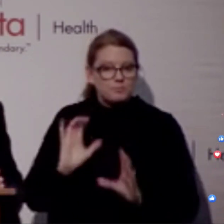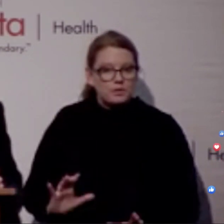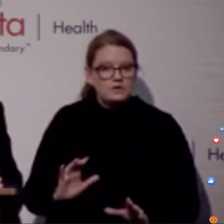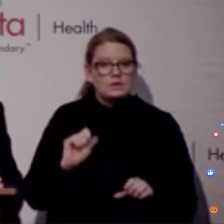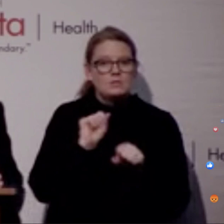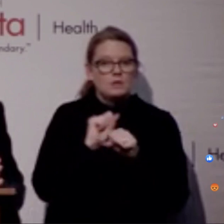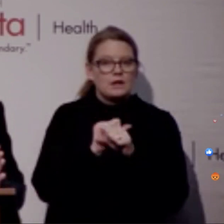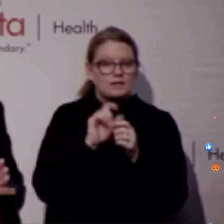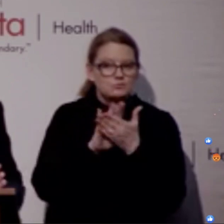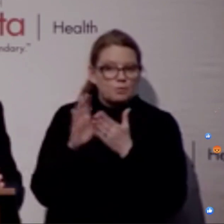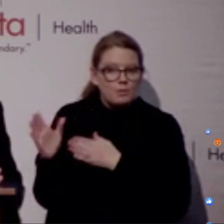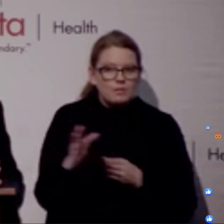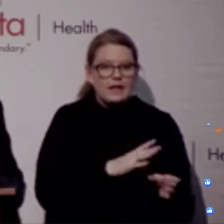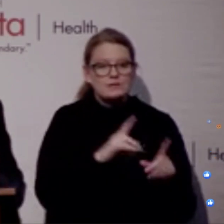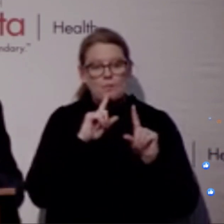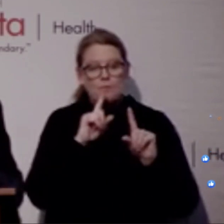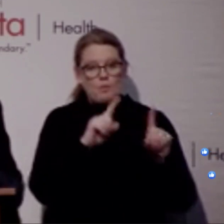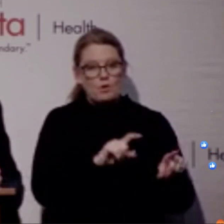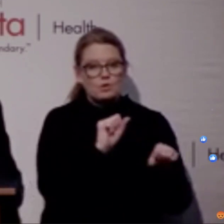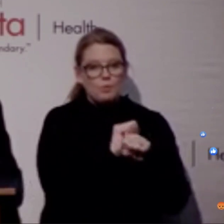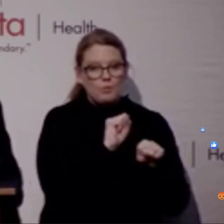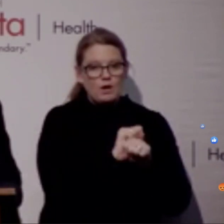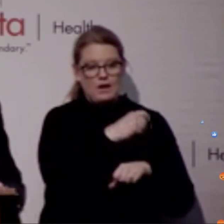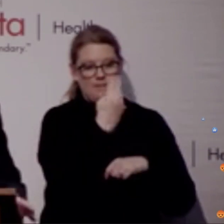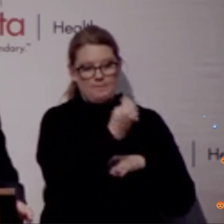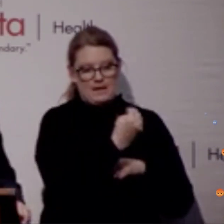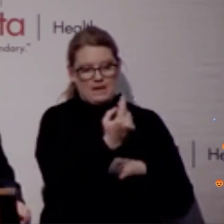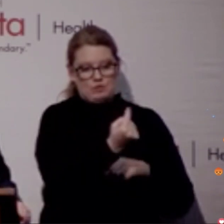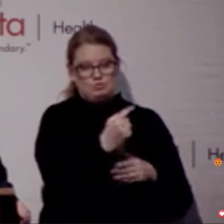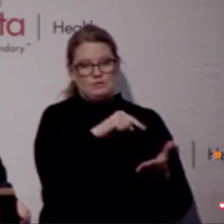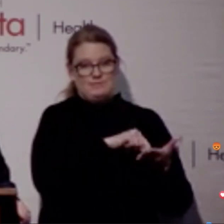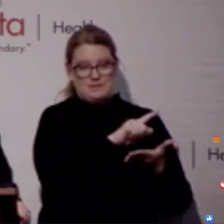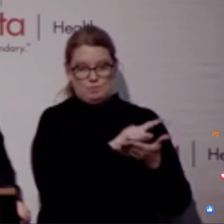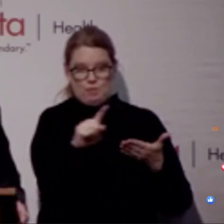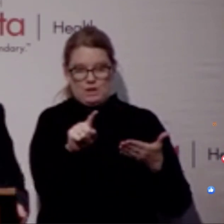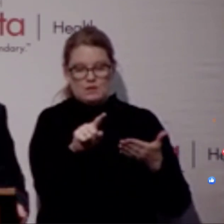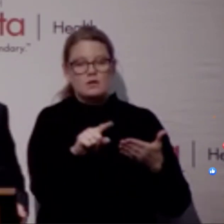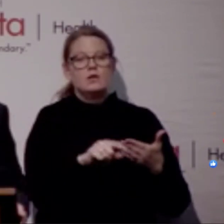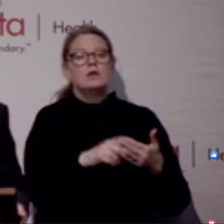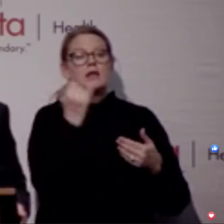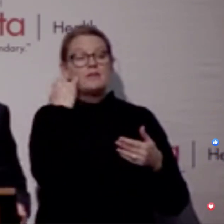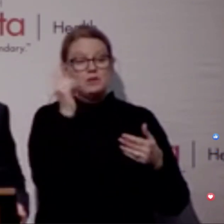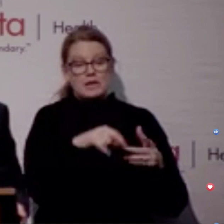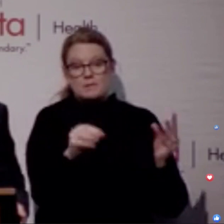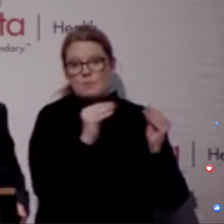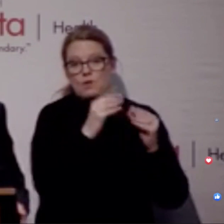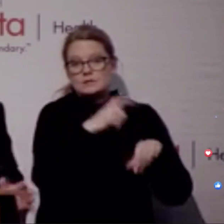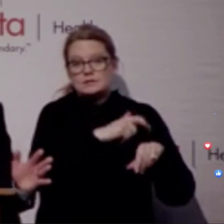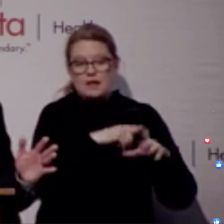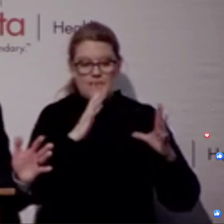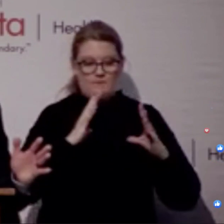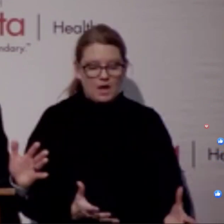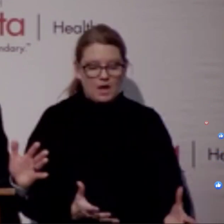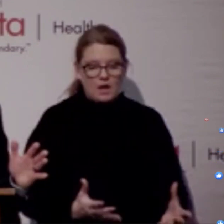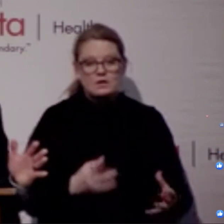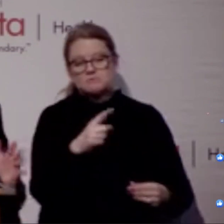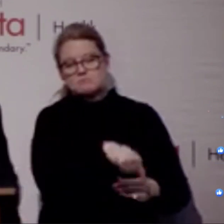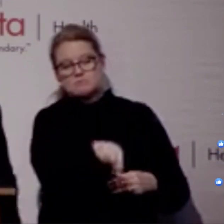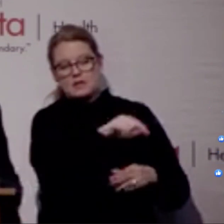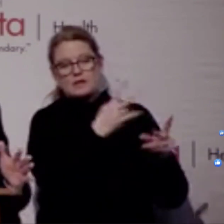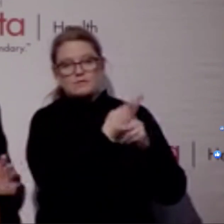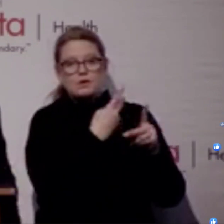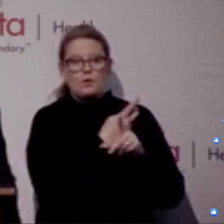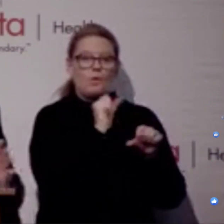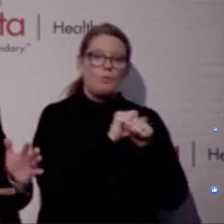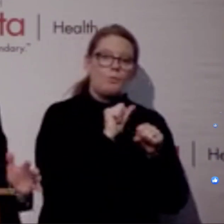on those school plans report to work on Monday and Tuesday of this week. If they need more time, they can do that. Of course, they can figure out a way to work